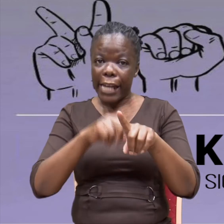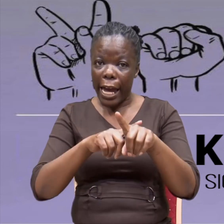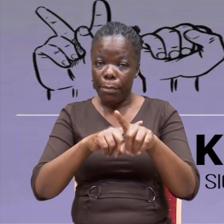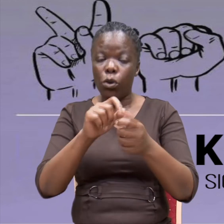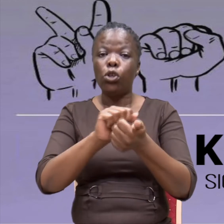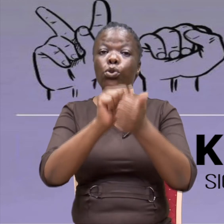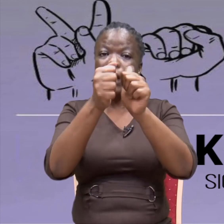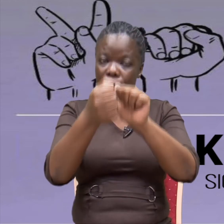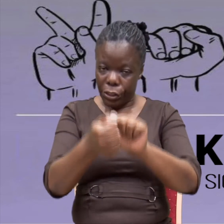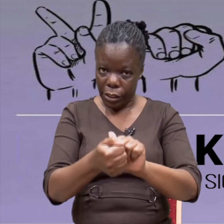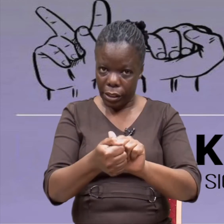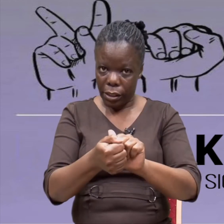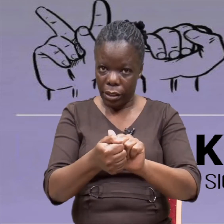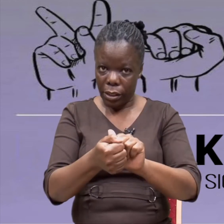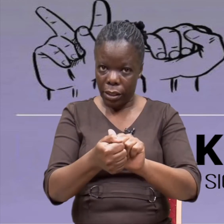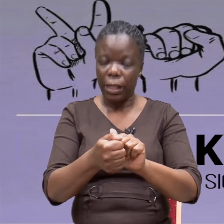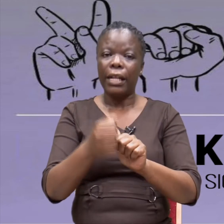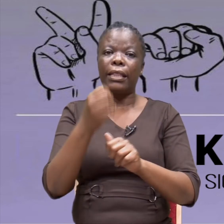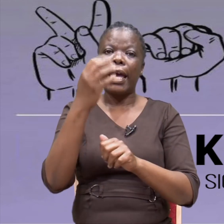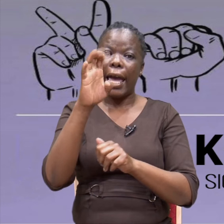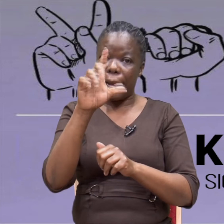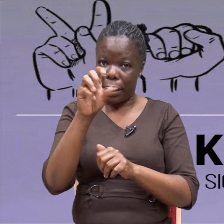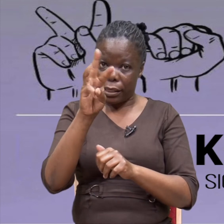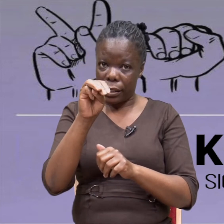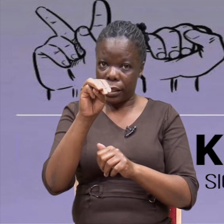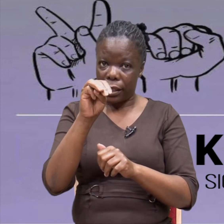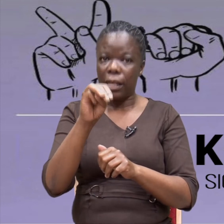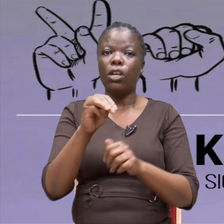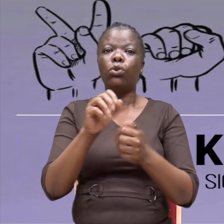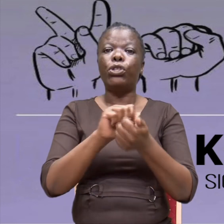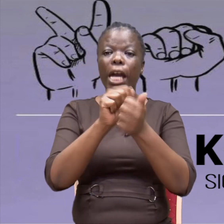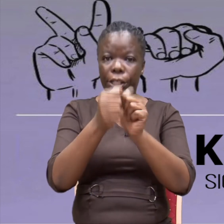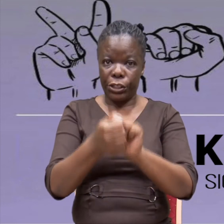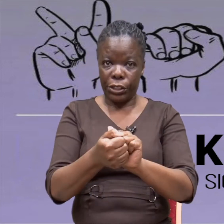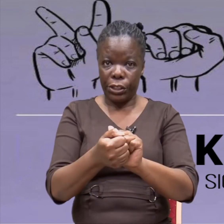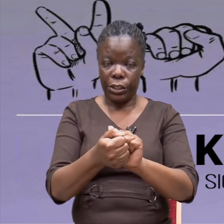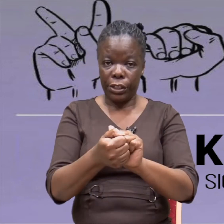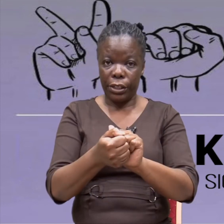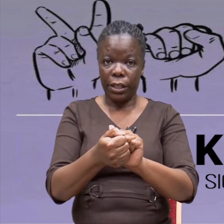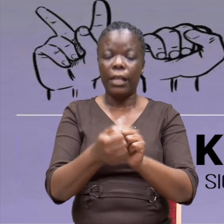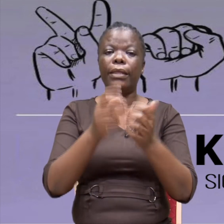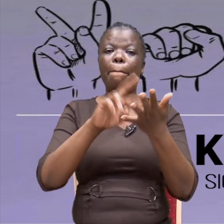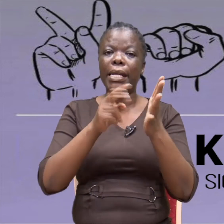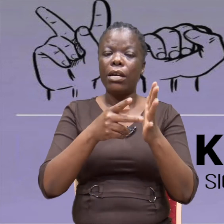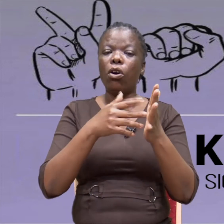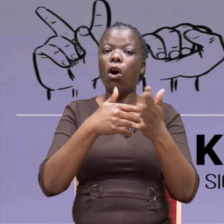anytime you change the elements, you change the meaning